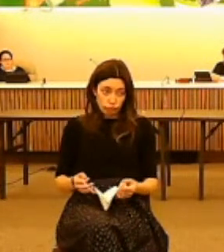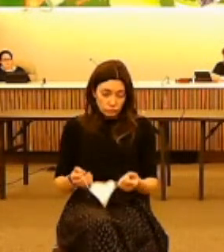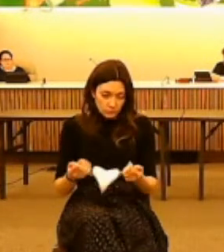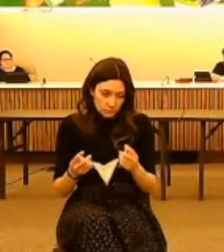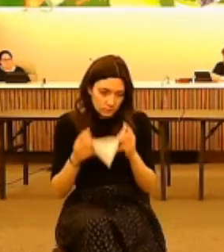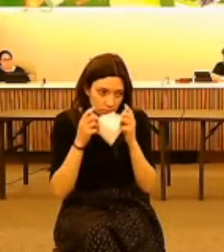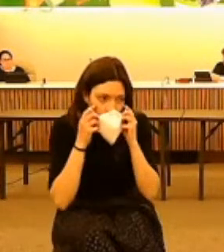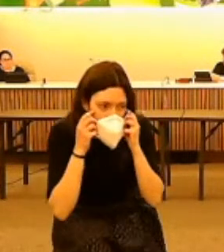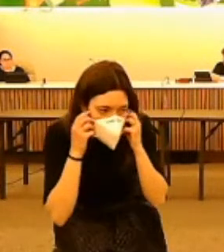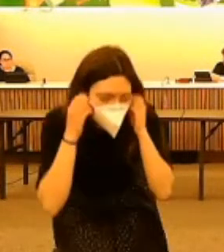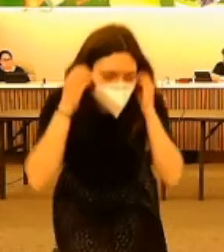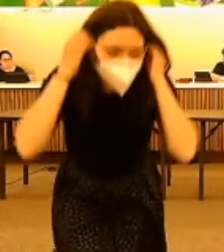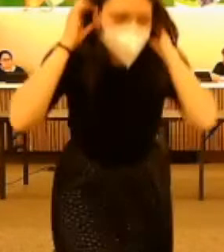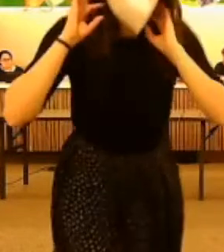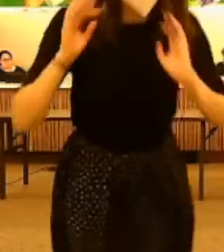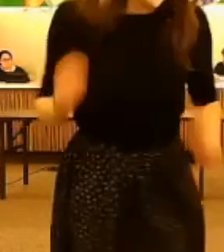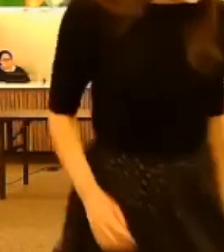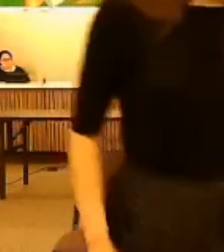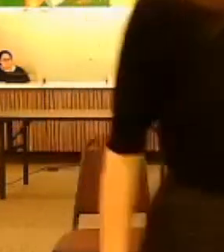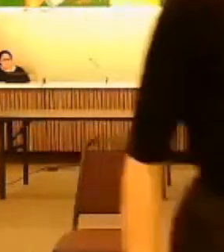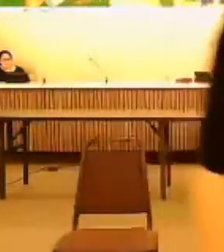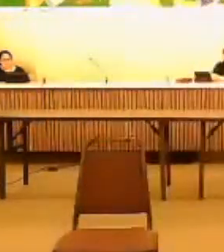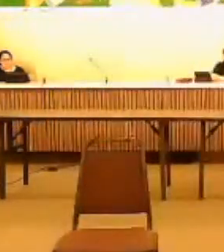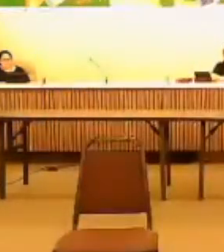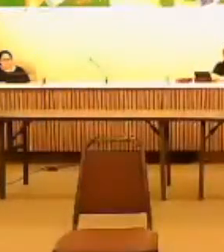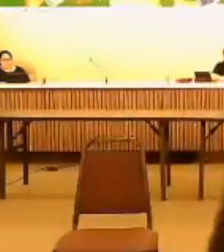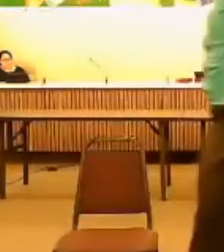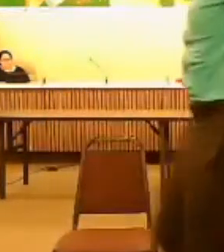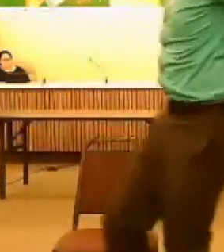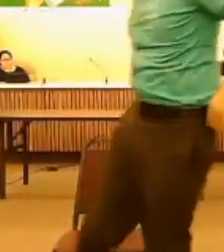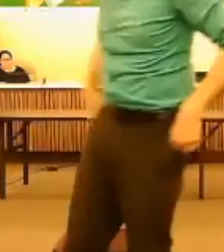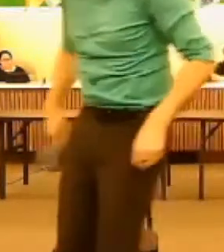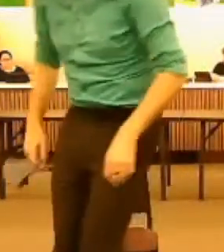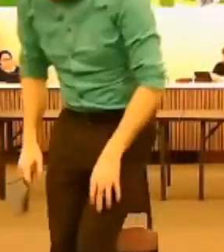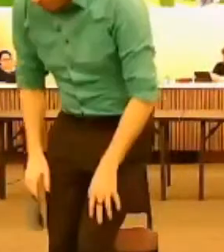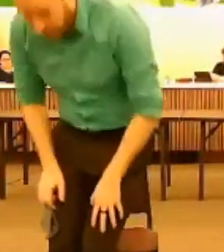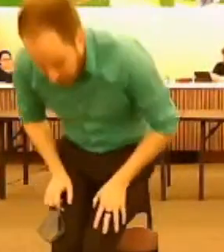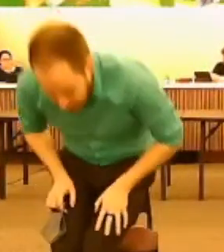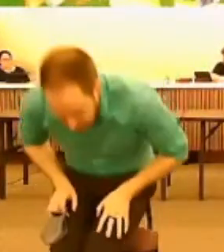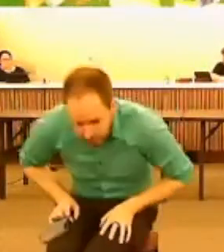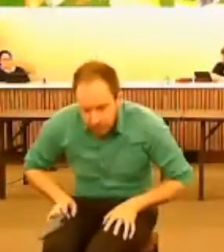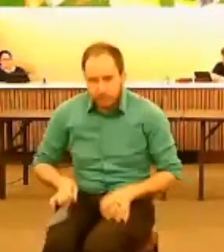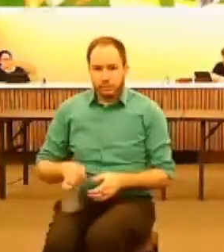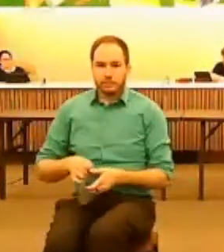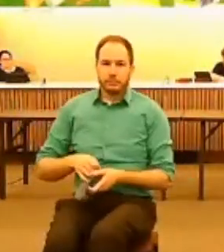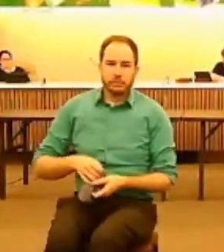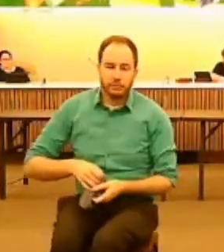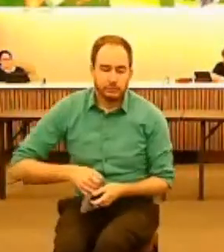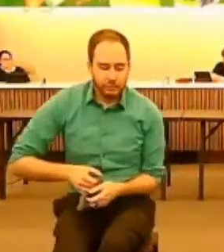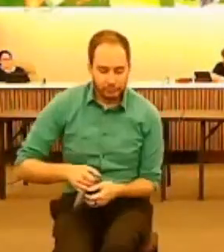I would just say that I think one of the other things that might be important to a lot